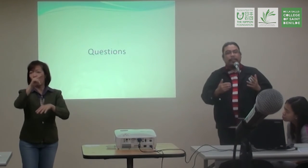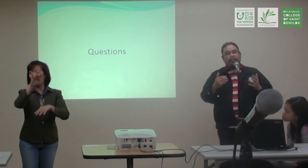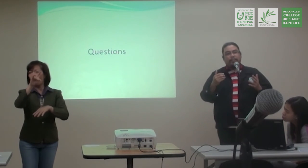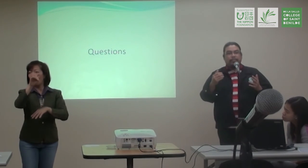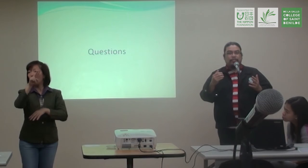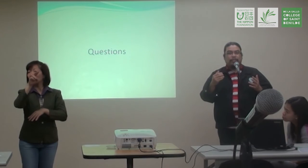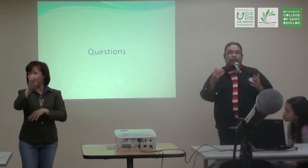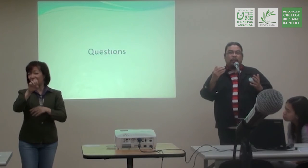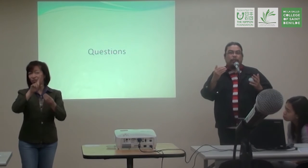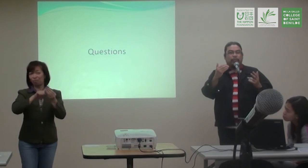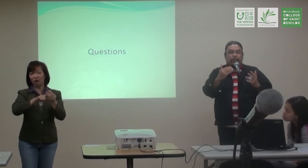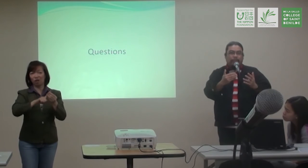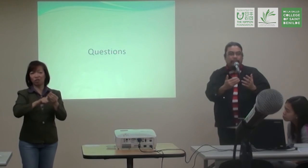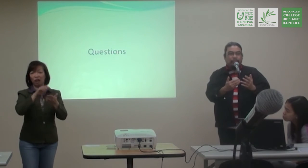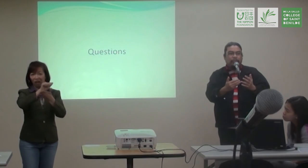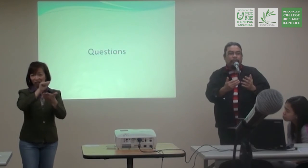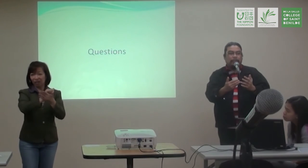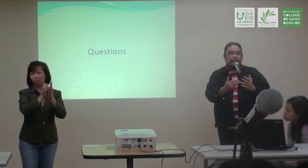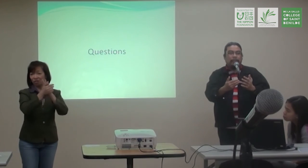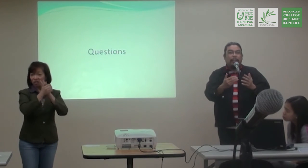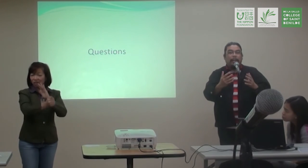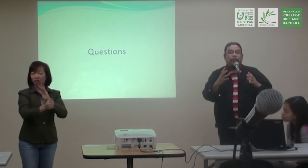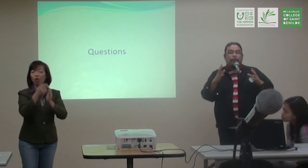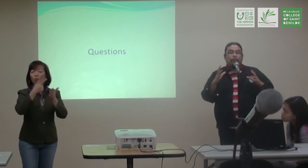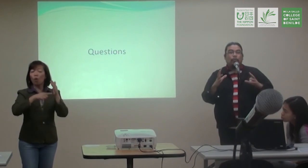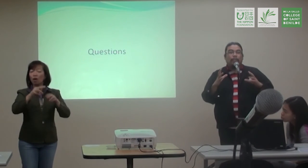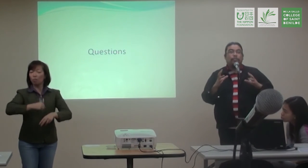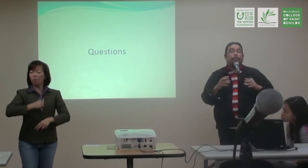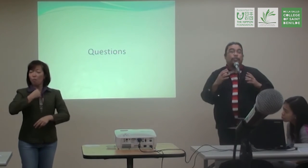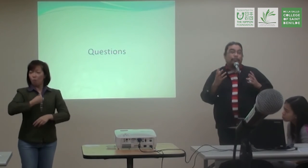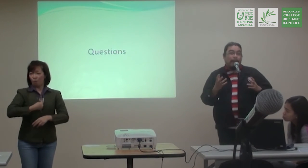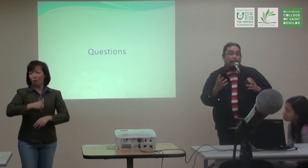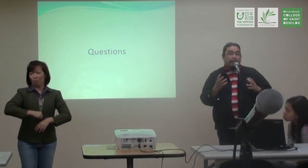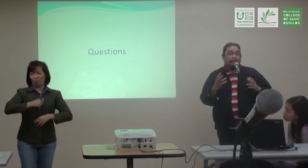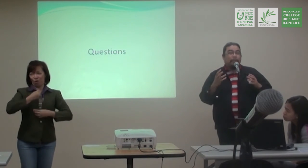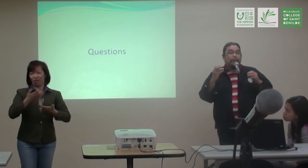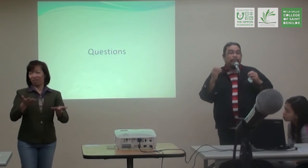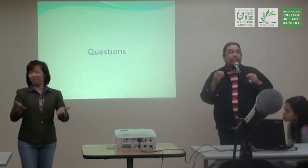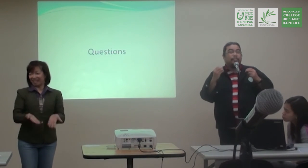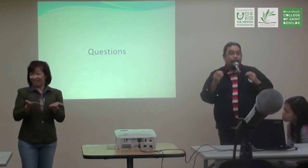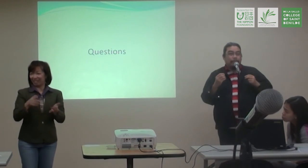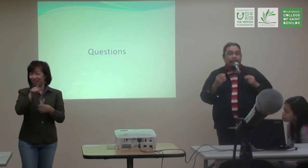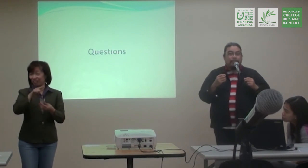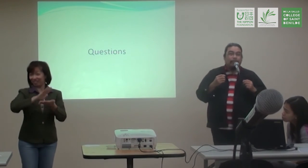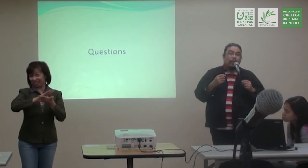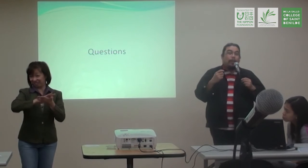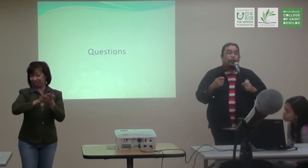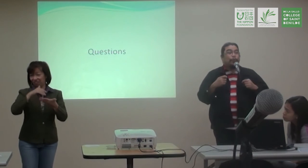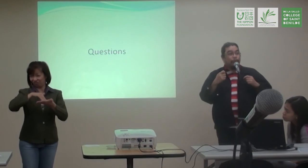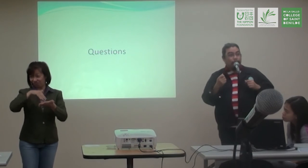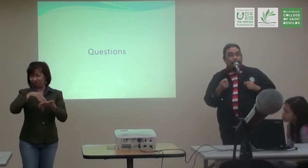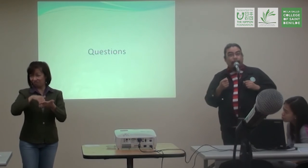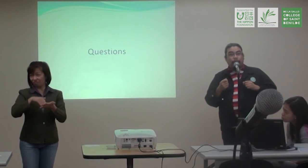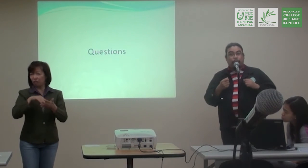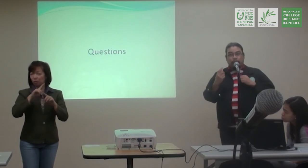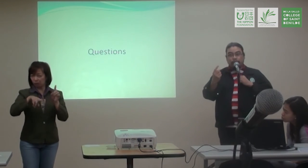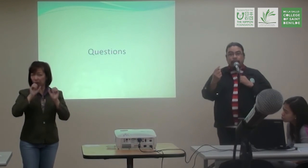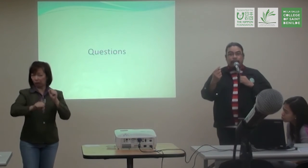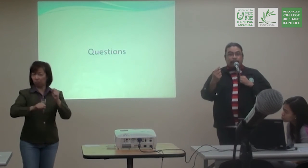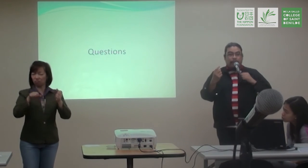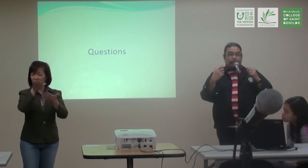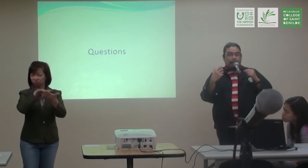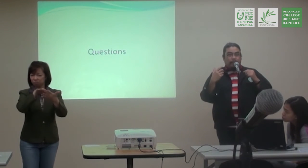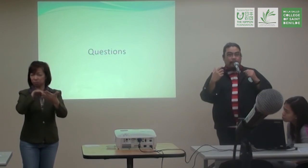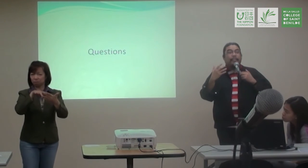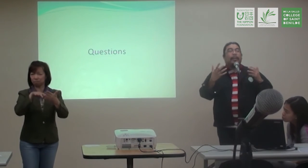academic skills, your motivation, but how about one source of happiness? Maybe that is something that we could look into